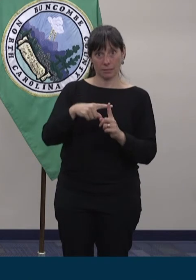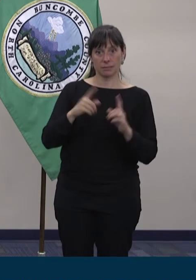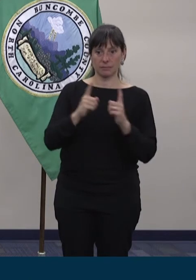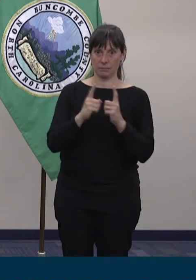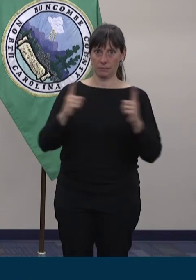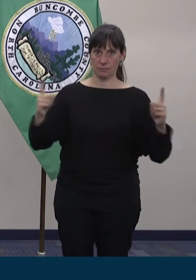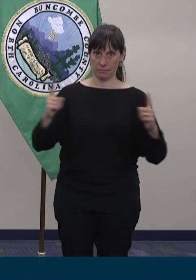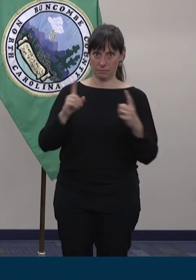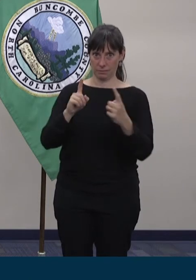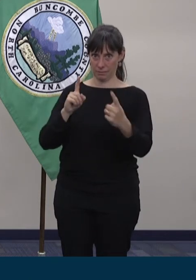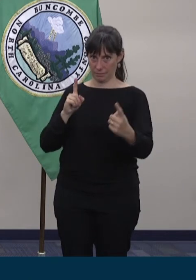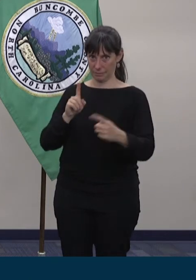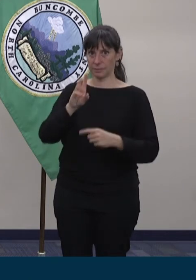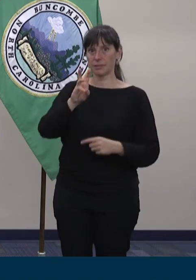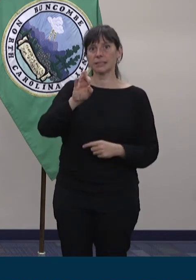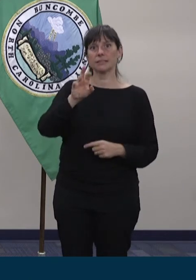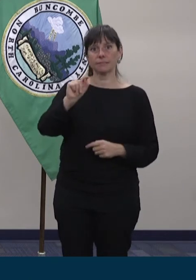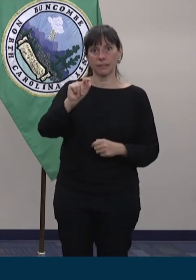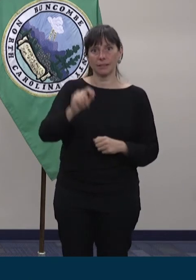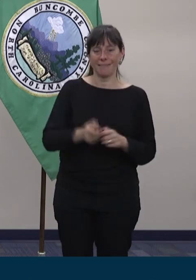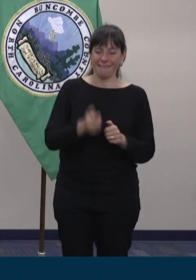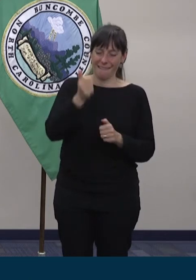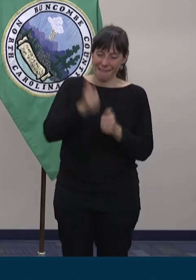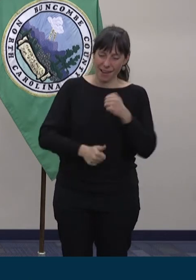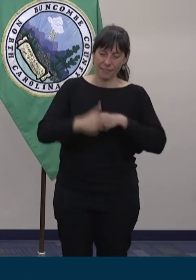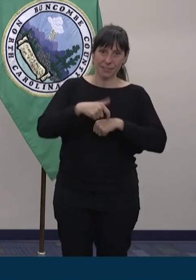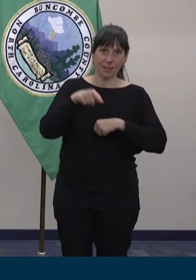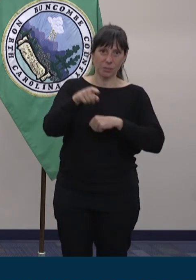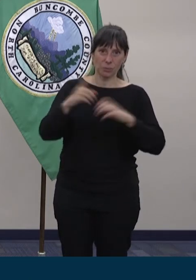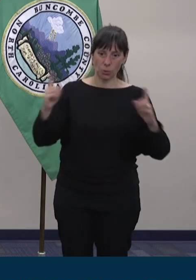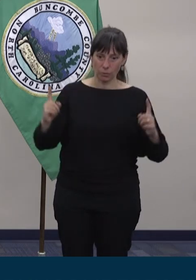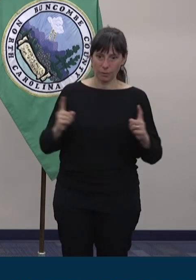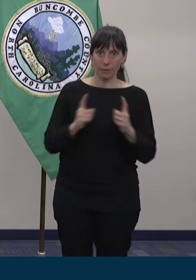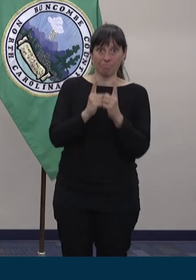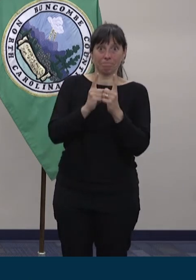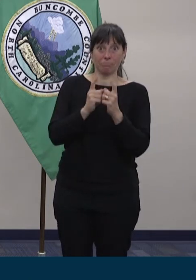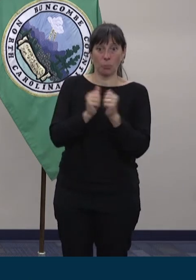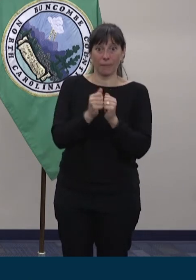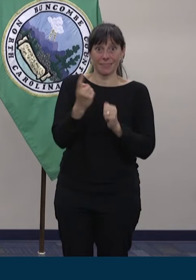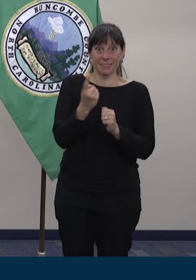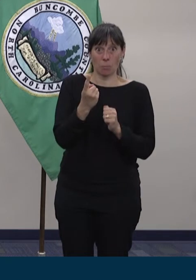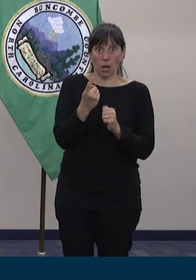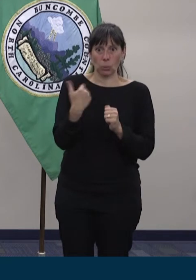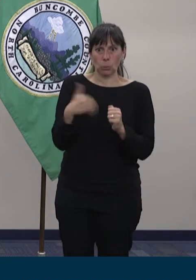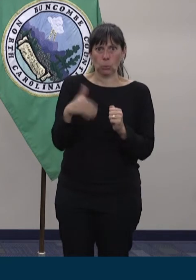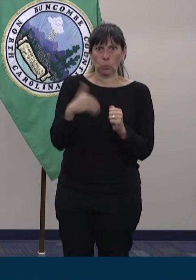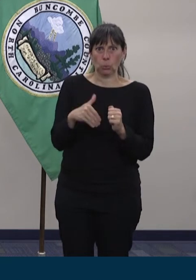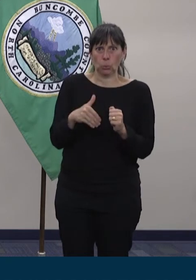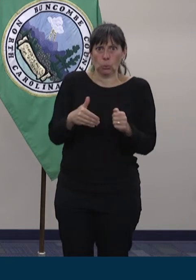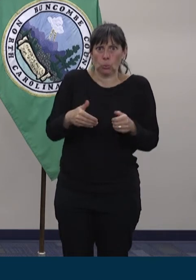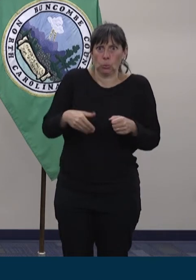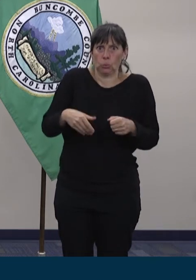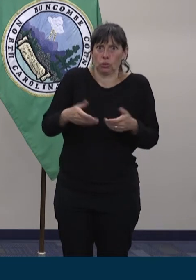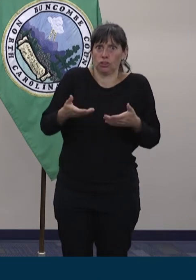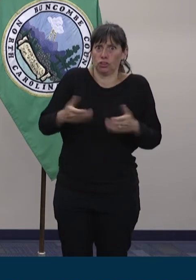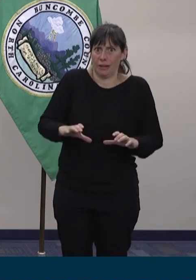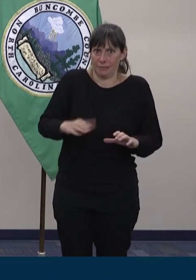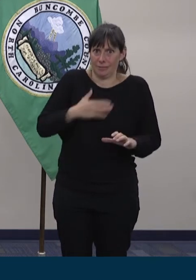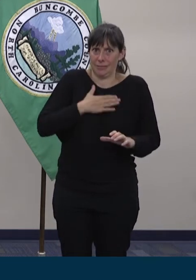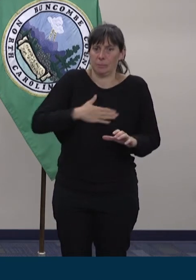Every contact counts, so continue to reduce your contact with others outside of your household to keep your risk